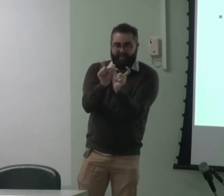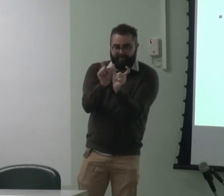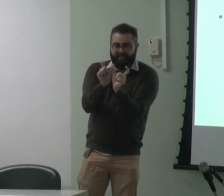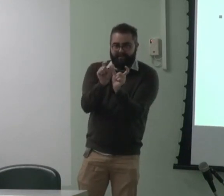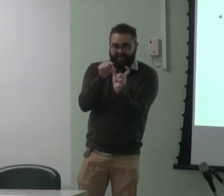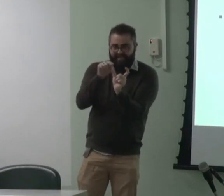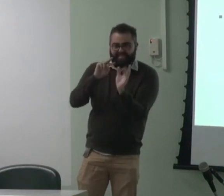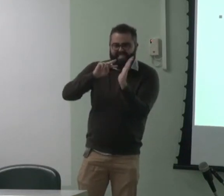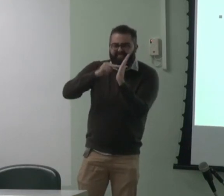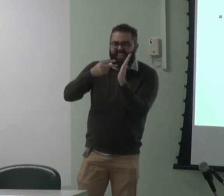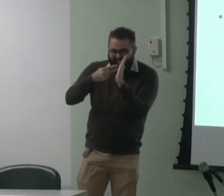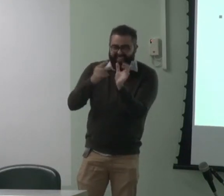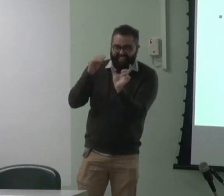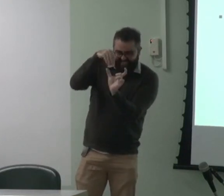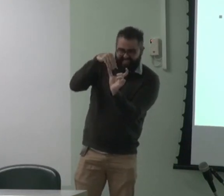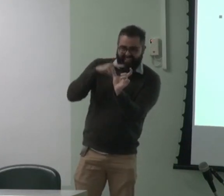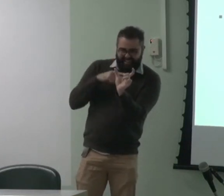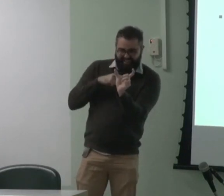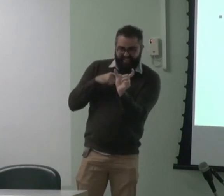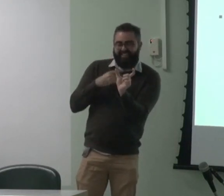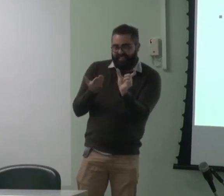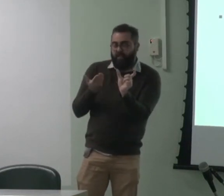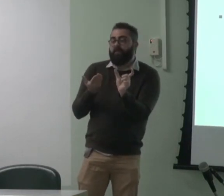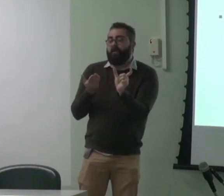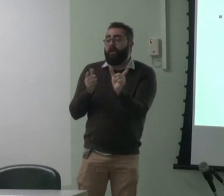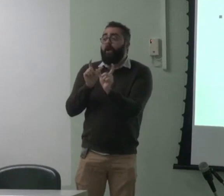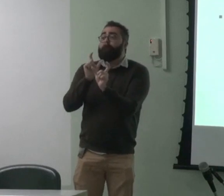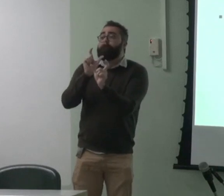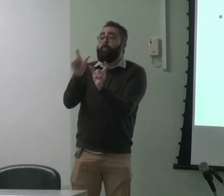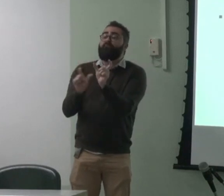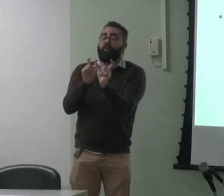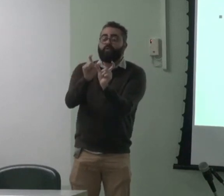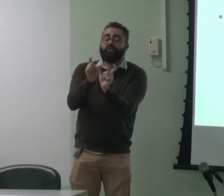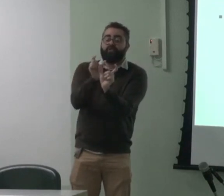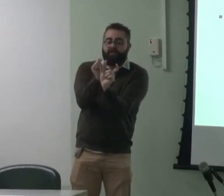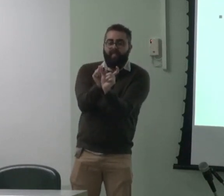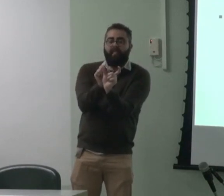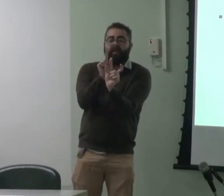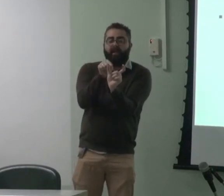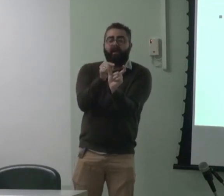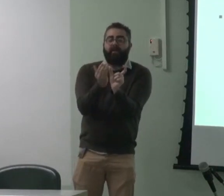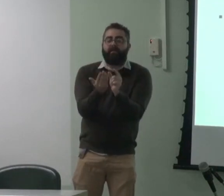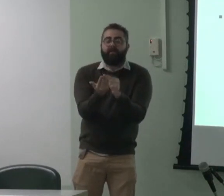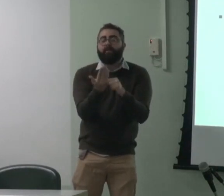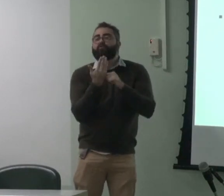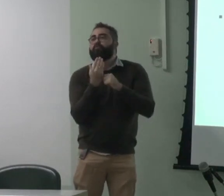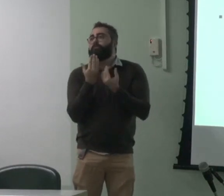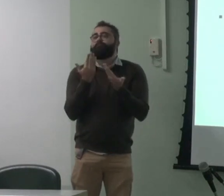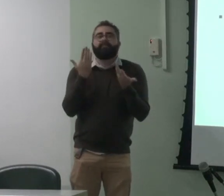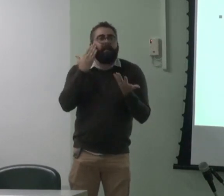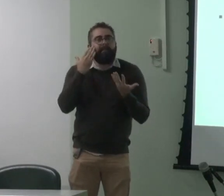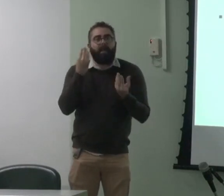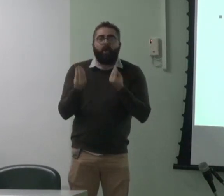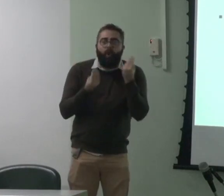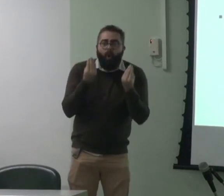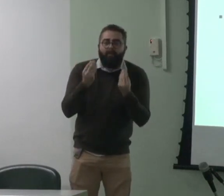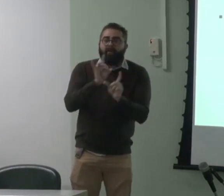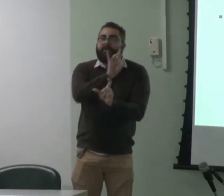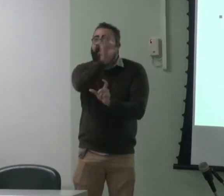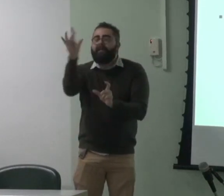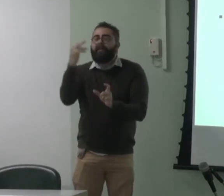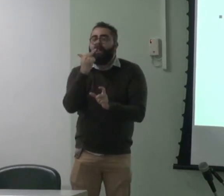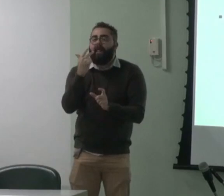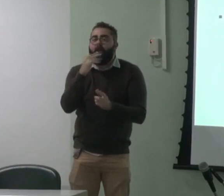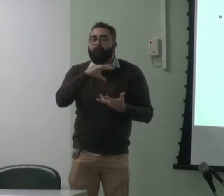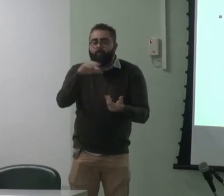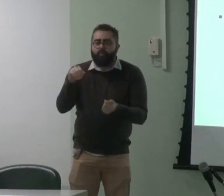perspective on morphology is provided by the so-called universal derivations, in which words